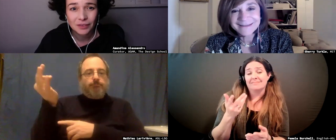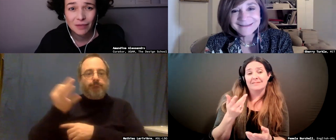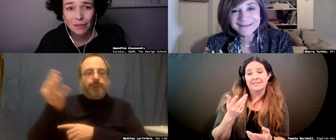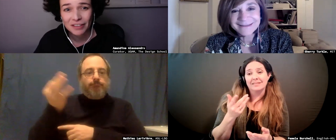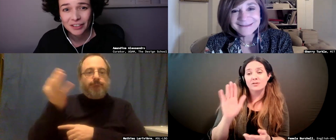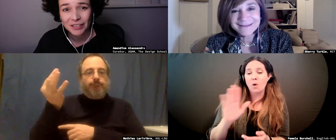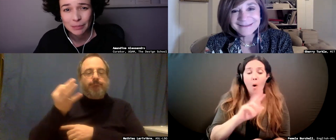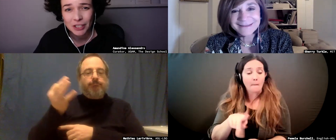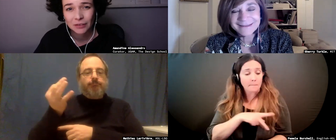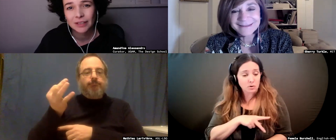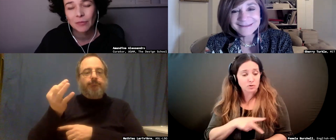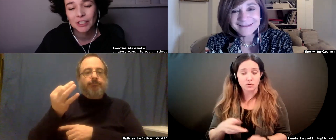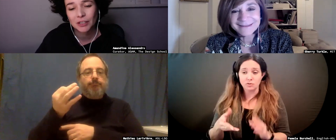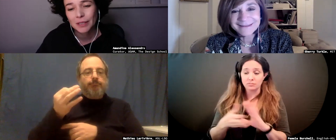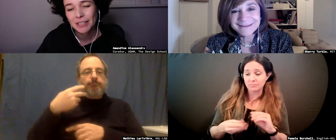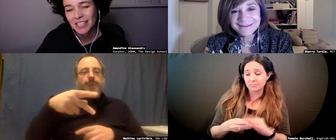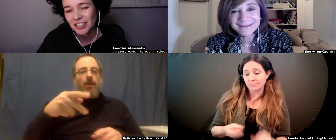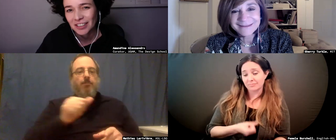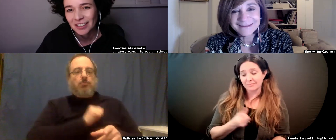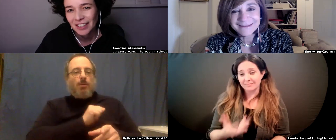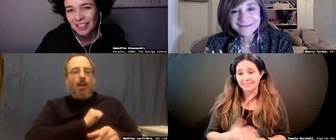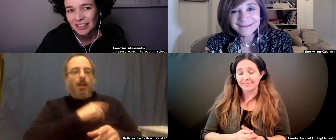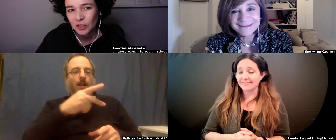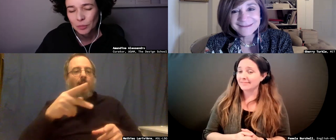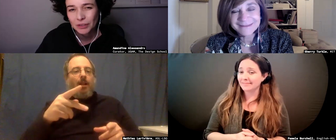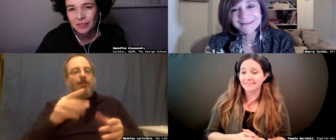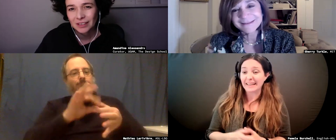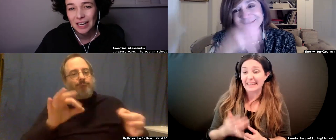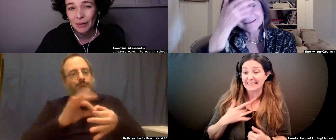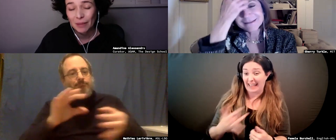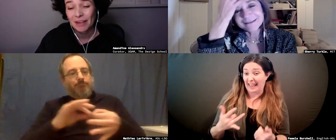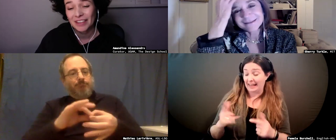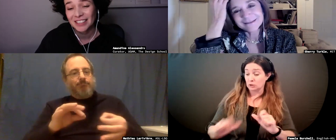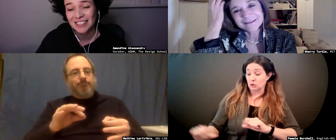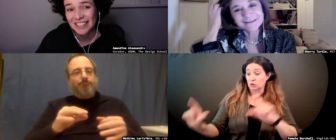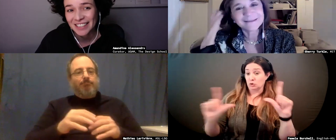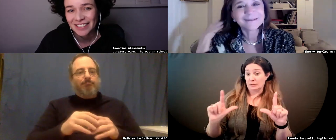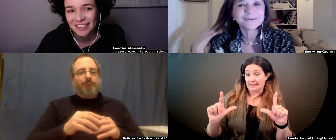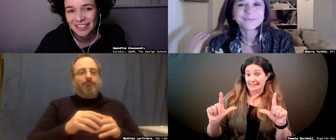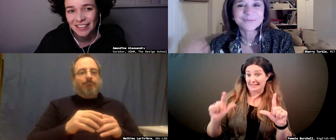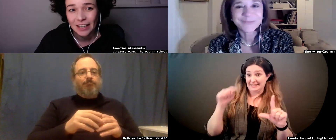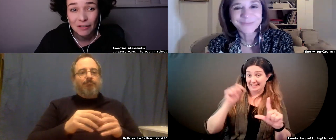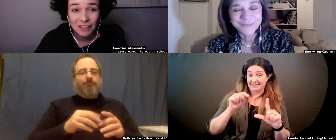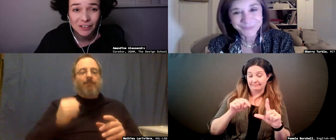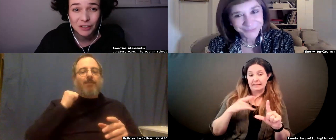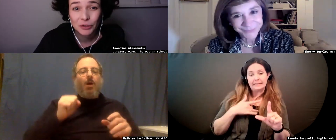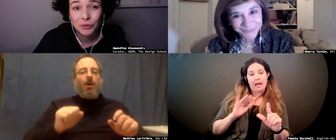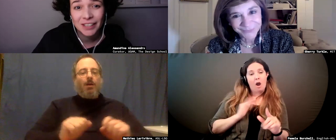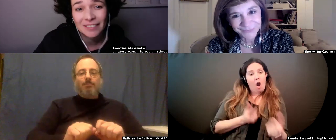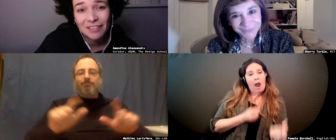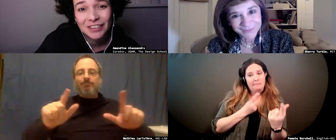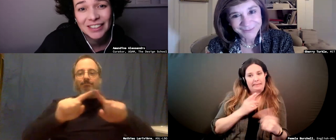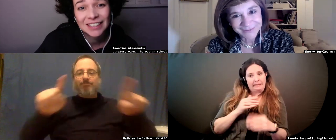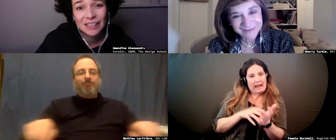through the Empathy Diary, especially at a time when screen mediation tends to put our empathy at stake. Thanks a lot to